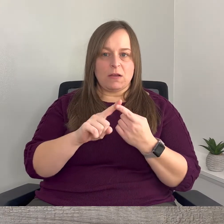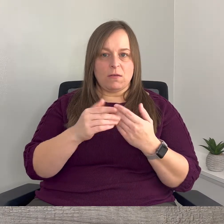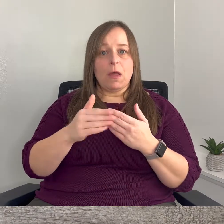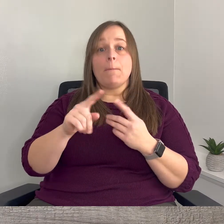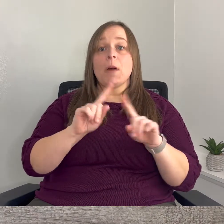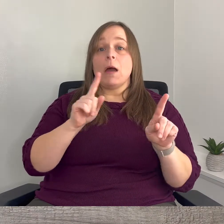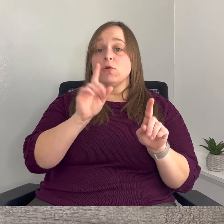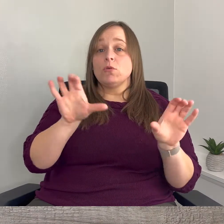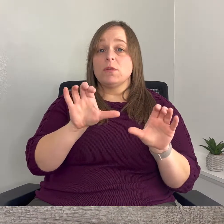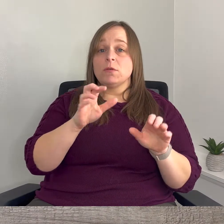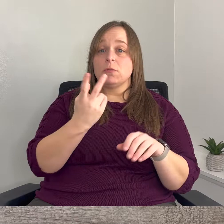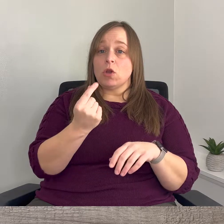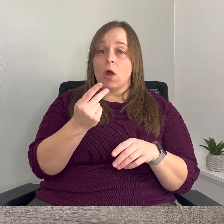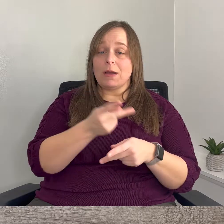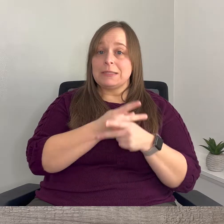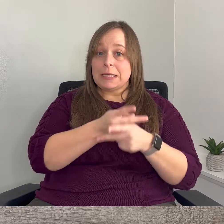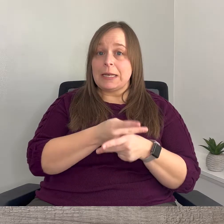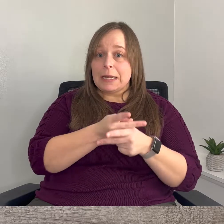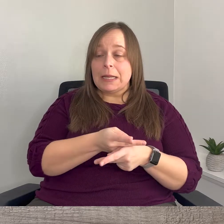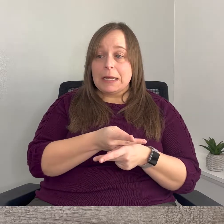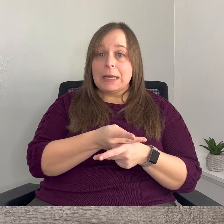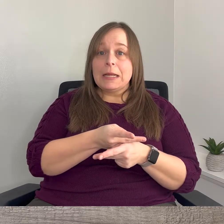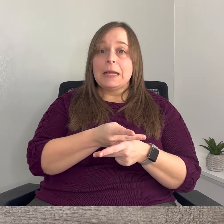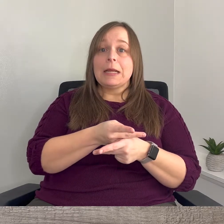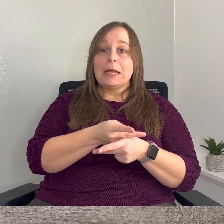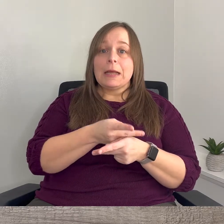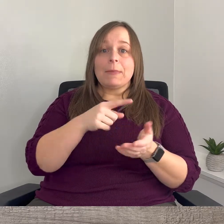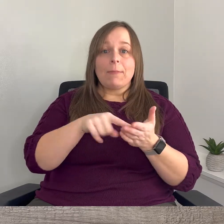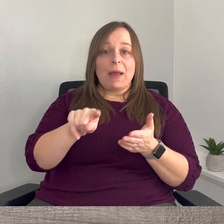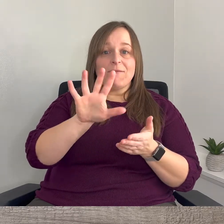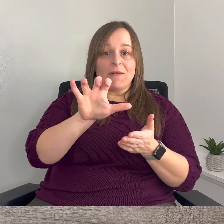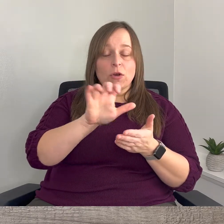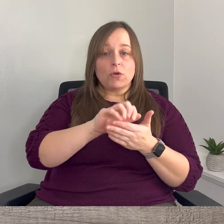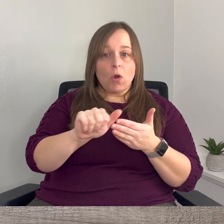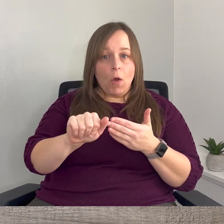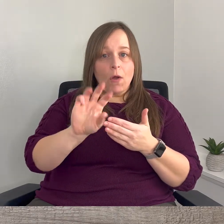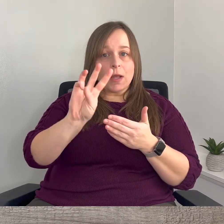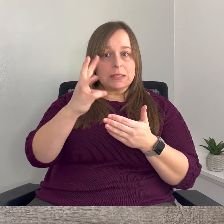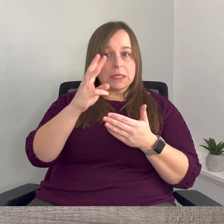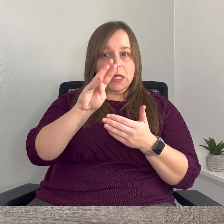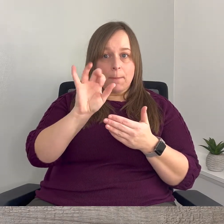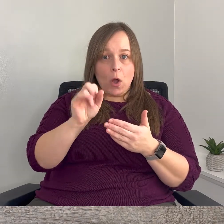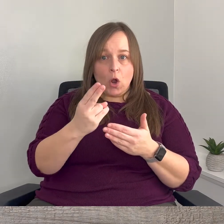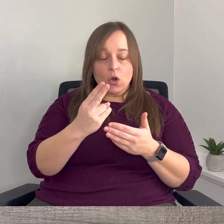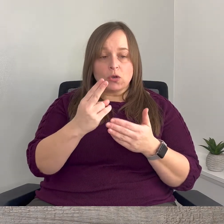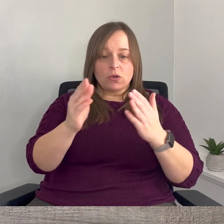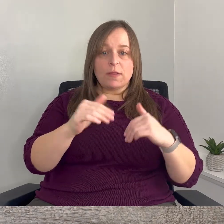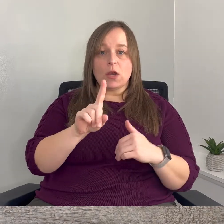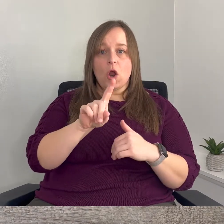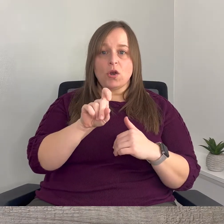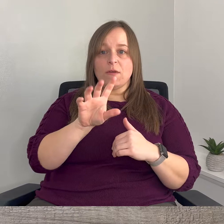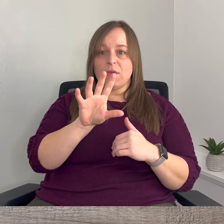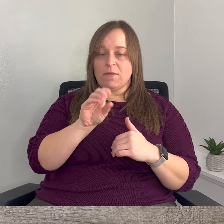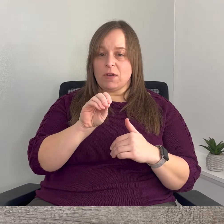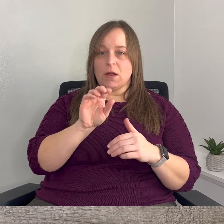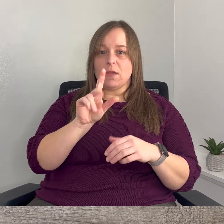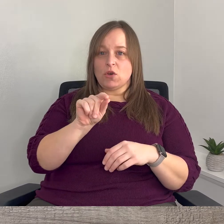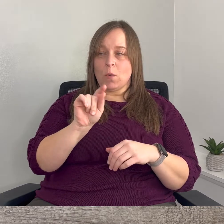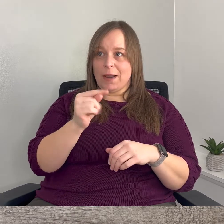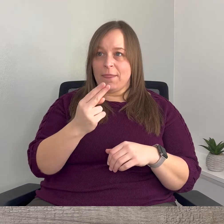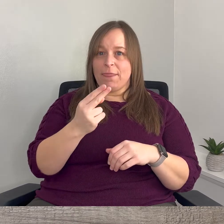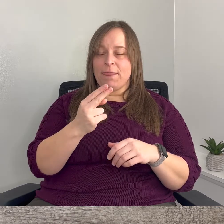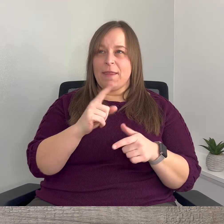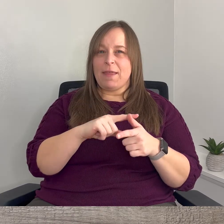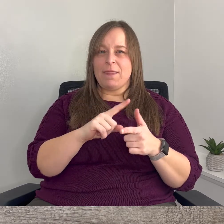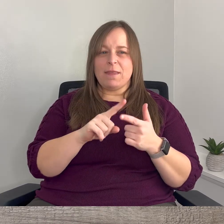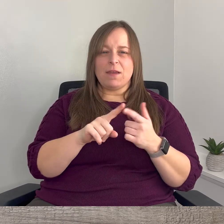income until then. I am doing some dog sitting and I'll get paid $500 on the 6th of March and then another $150